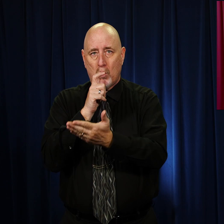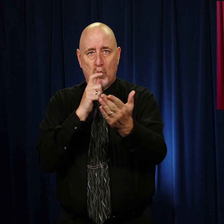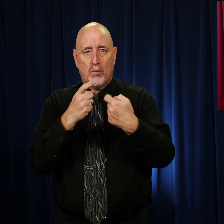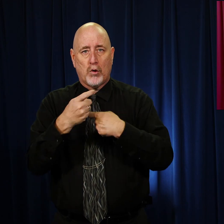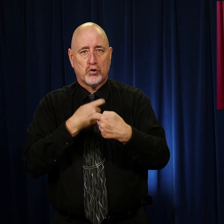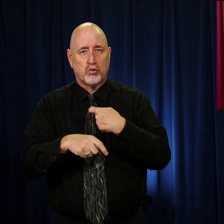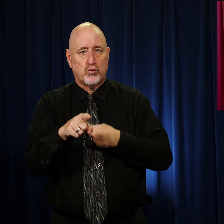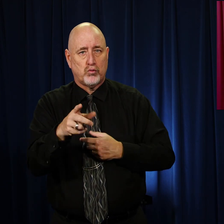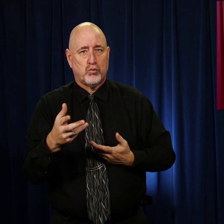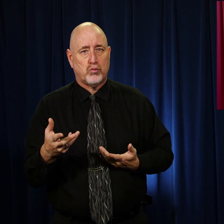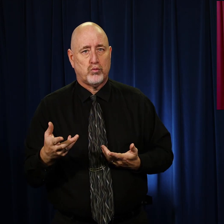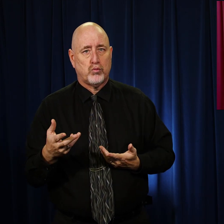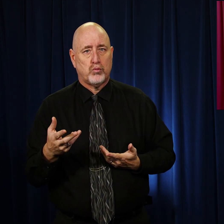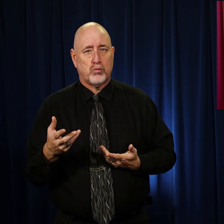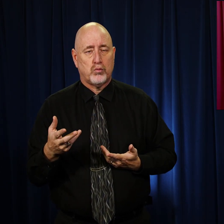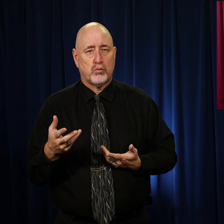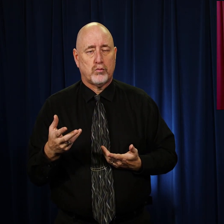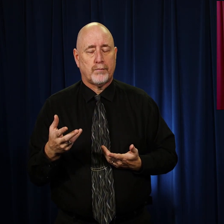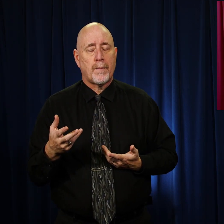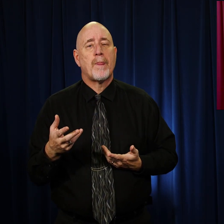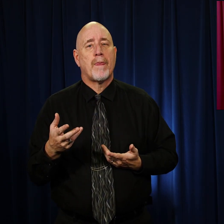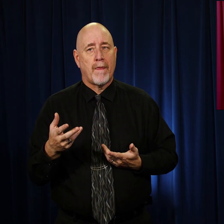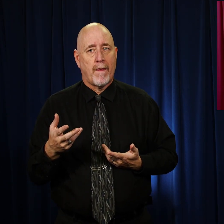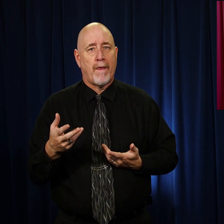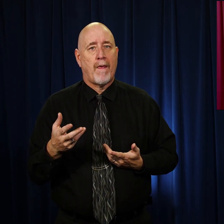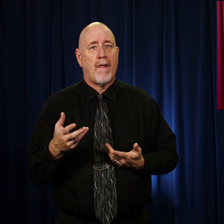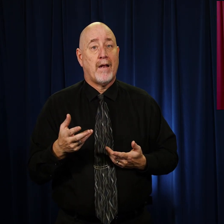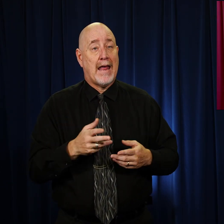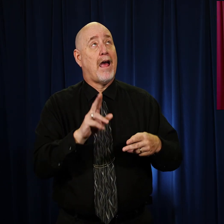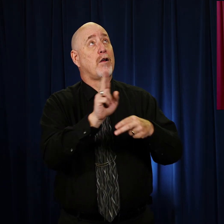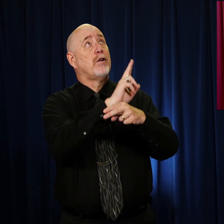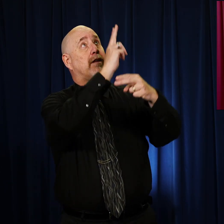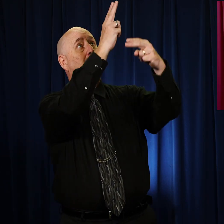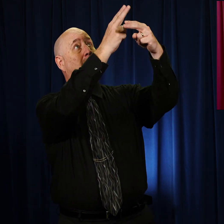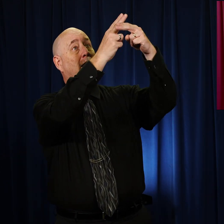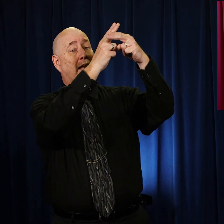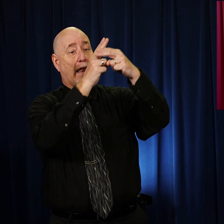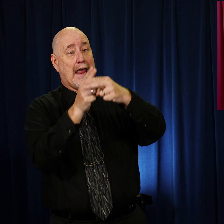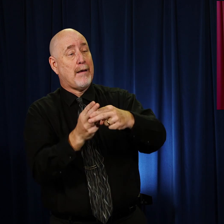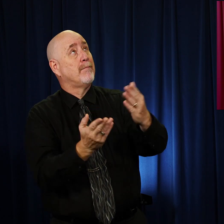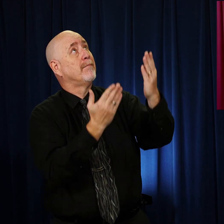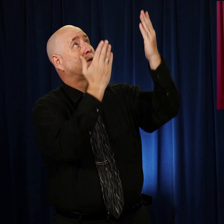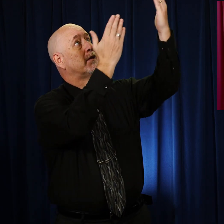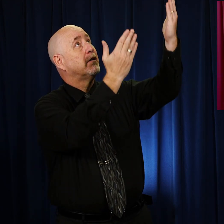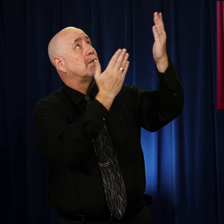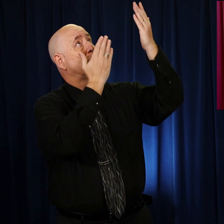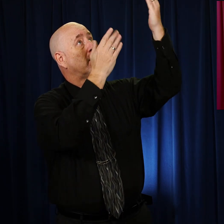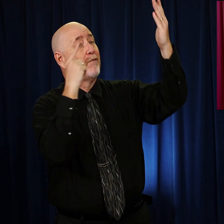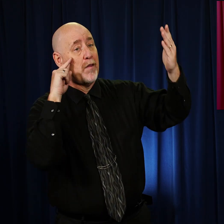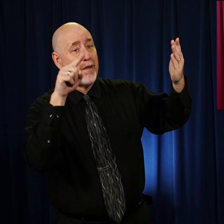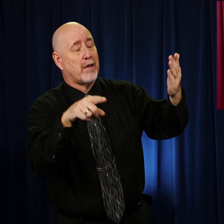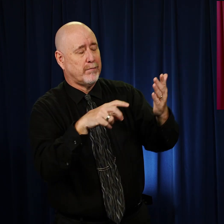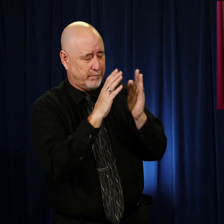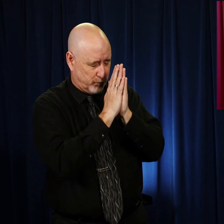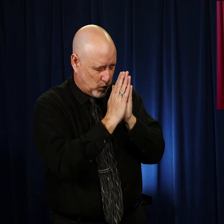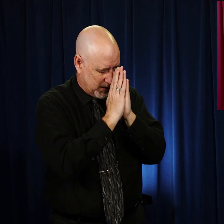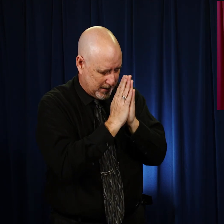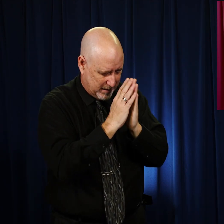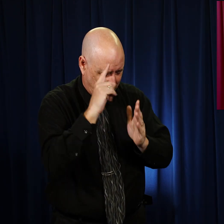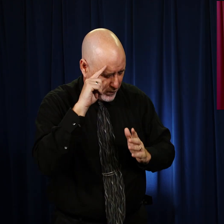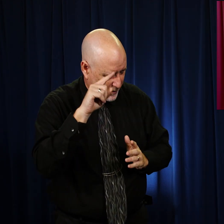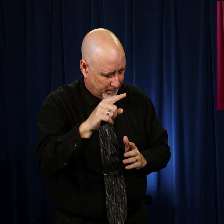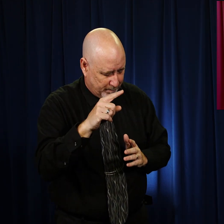who persecute you. Now you're bringing the name of that person before God. You're on your knees in